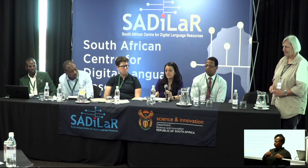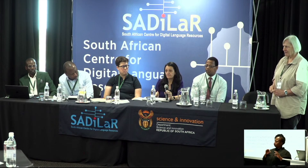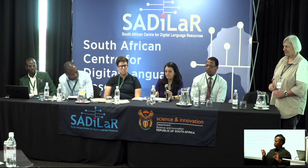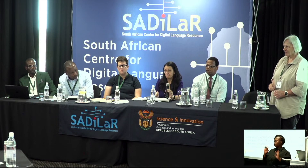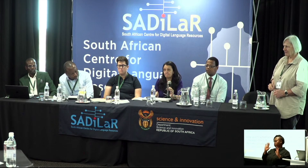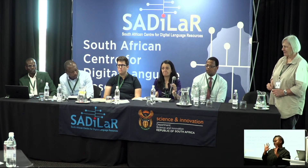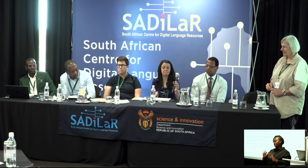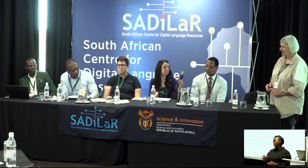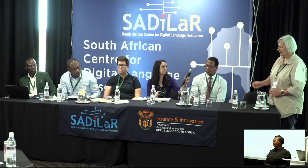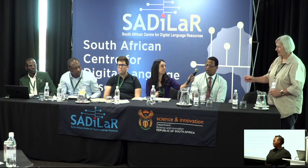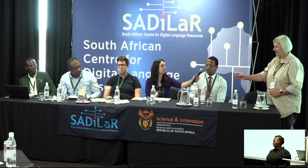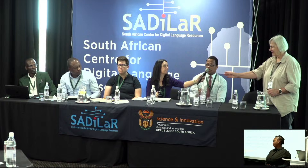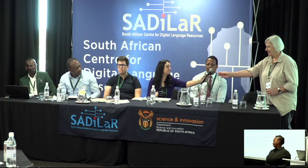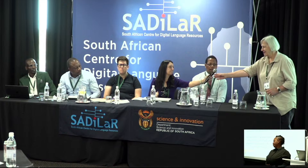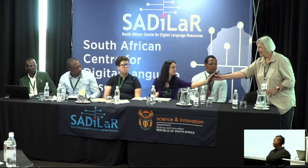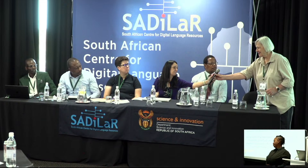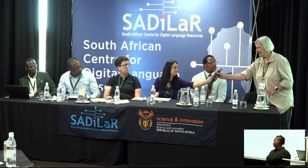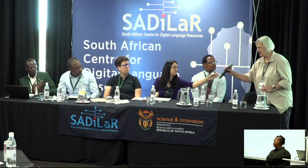wonderful.